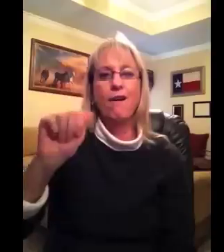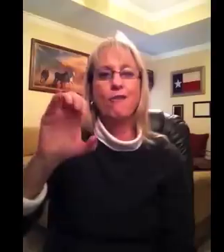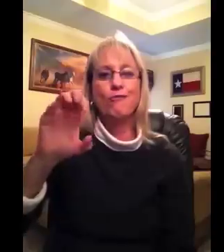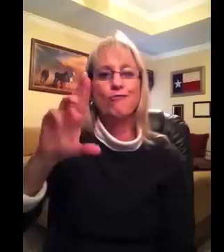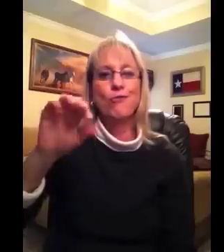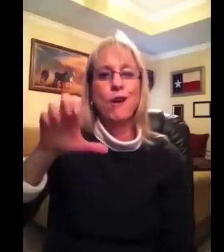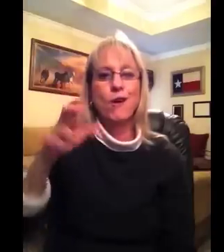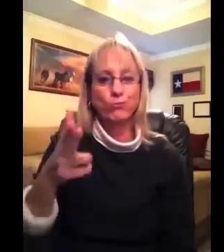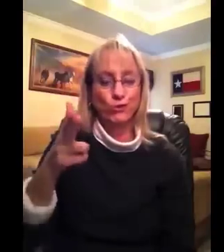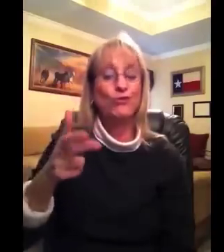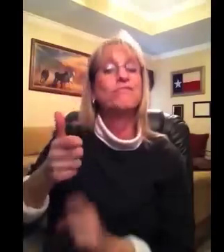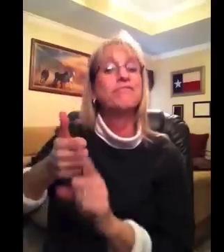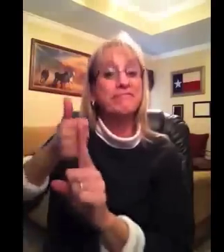Juana Crouch,